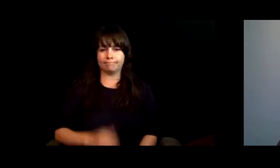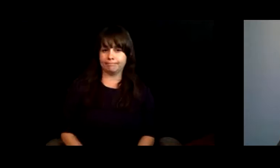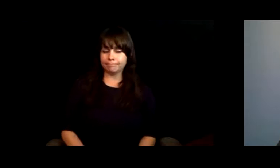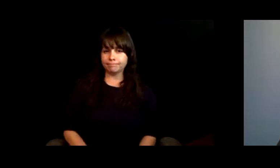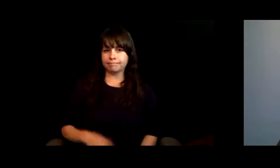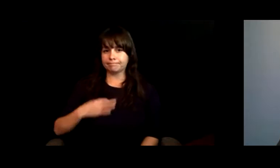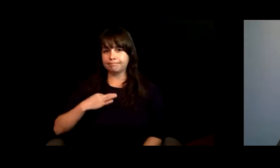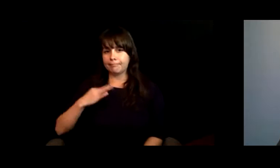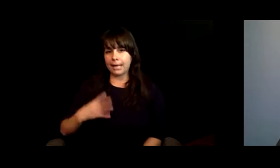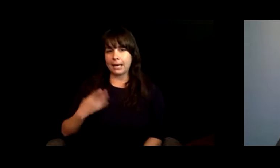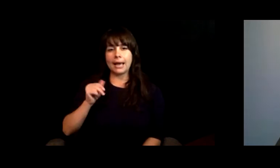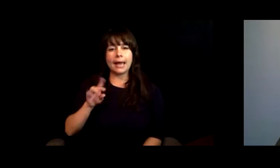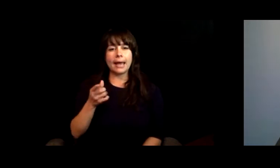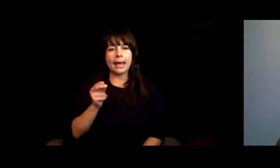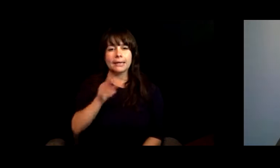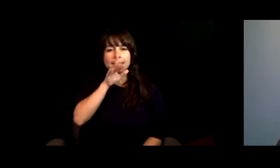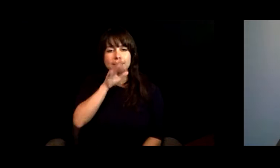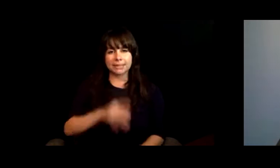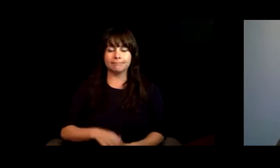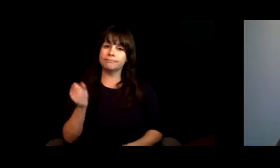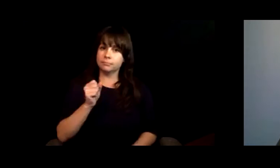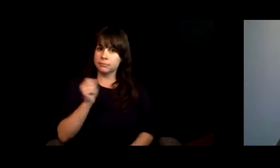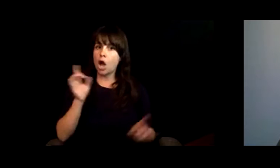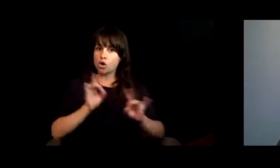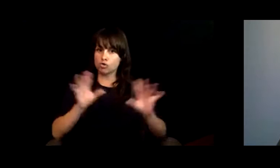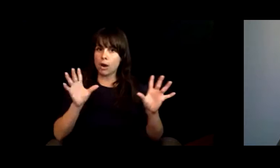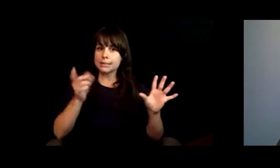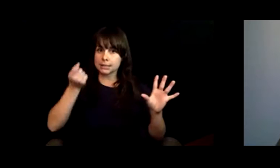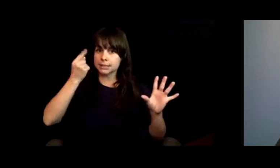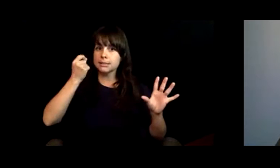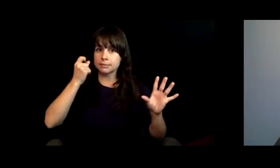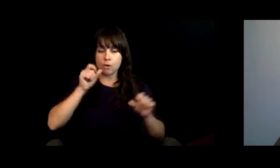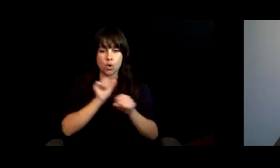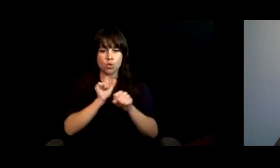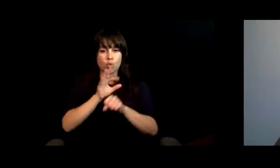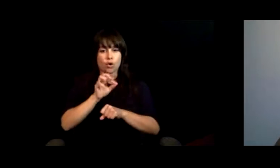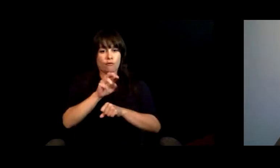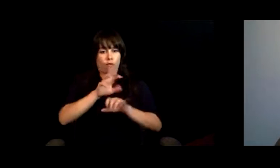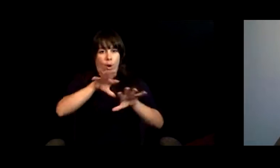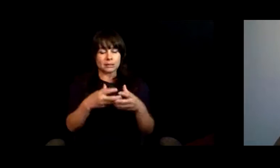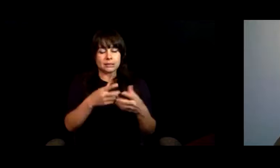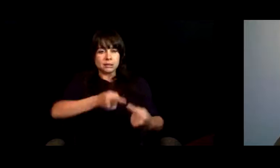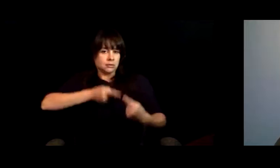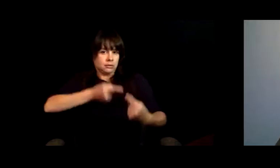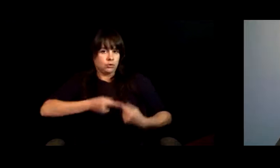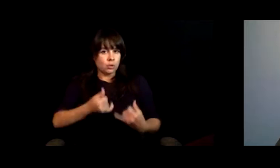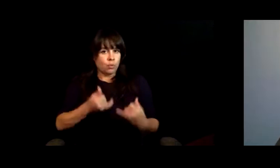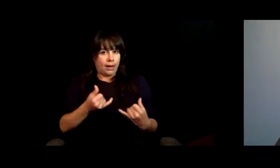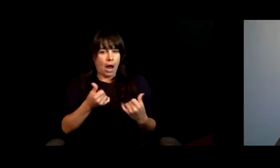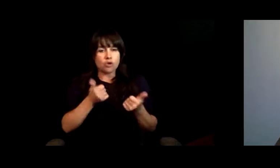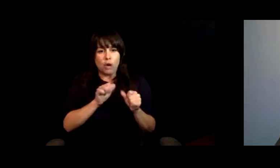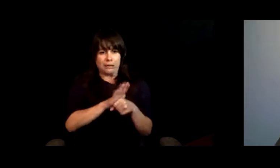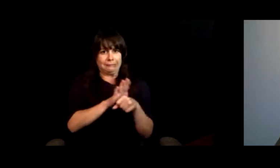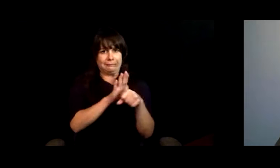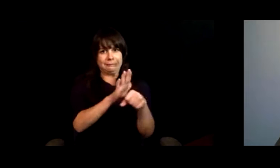Lucy. There is a crisis. The workforce is struggling right now to fill in a lot of different areas, not just